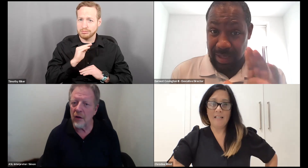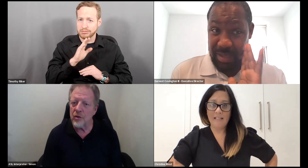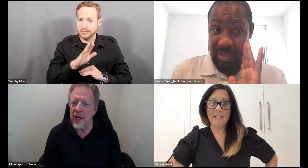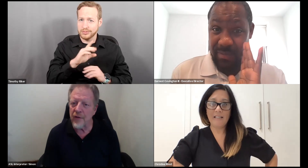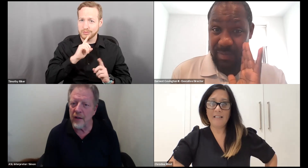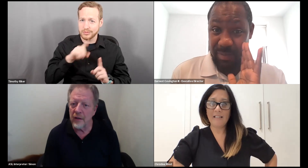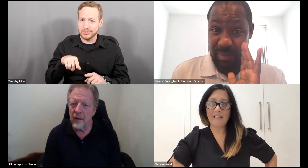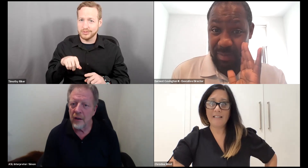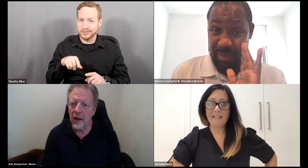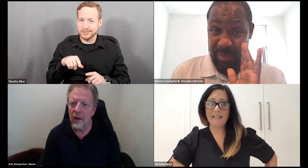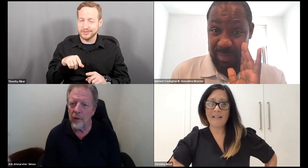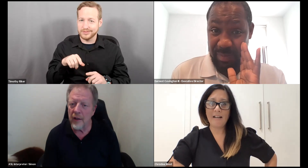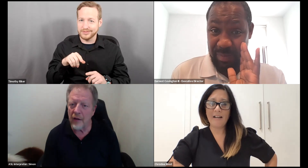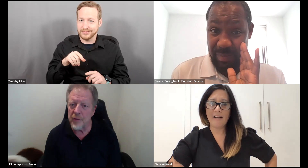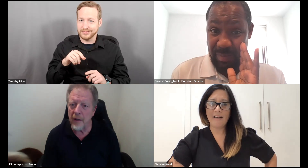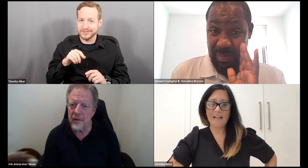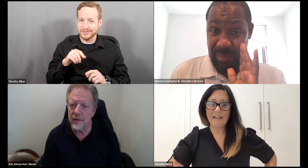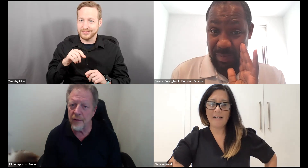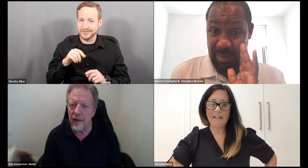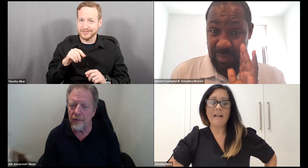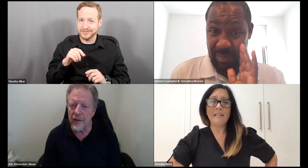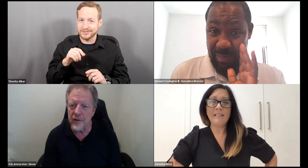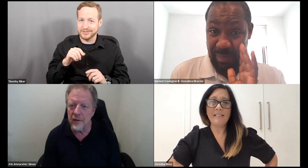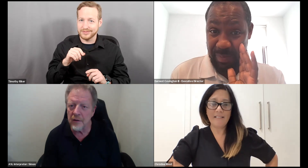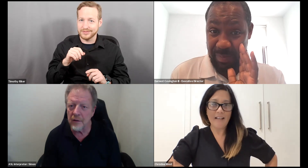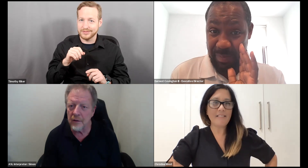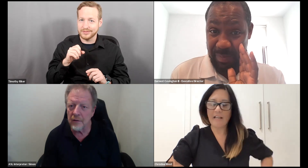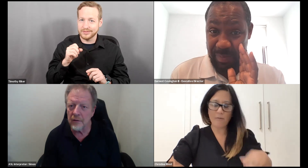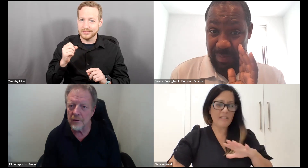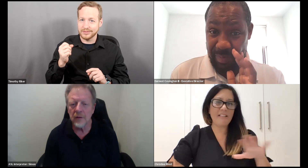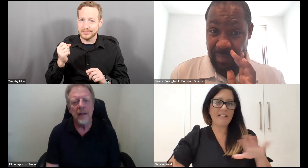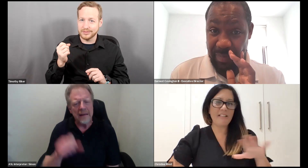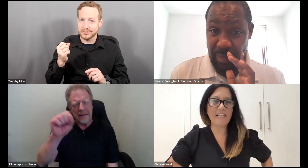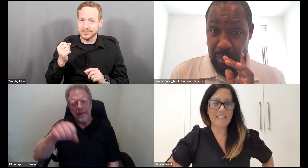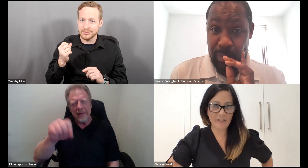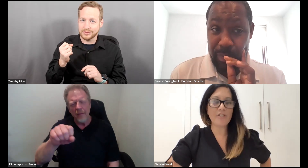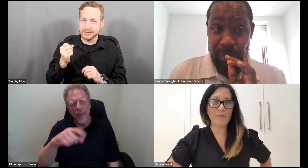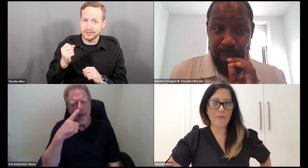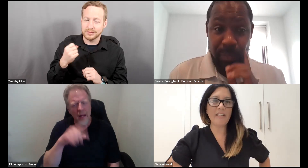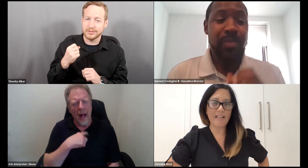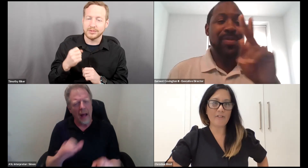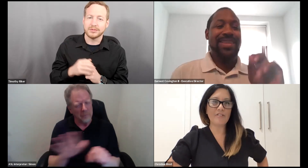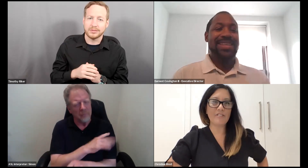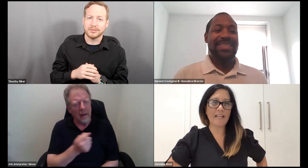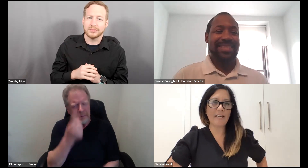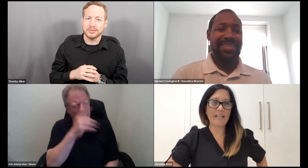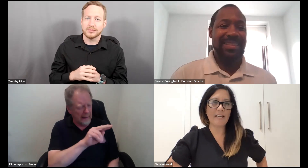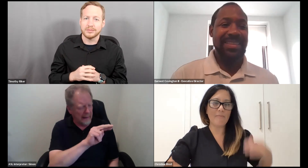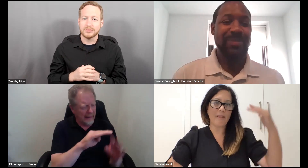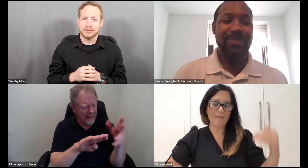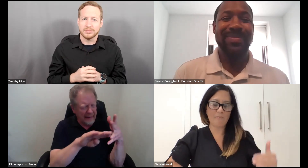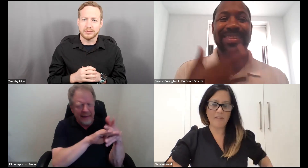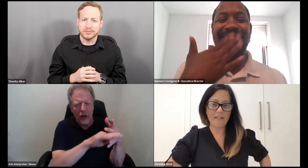Christine, are you satisfied with that response for the clarification? Yes, I completely understand tier 2, and I